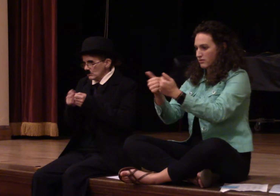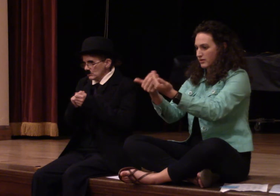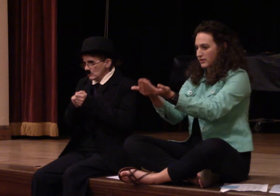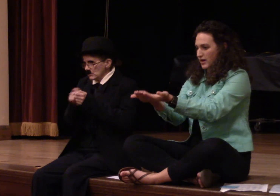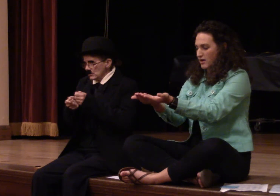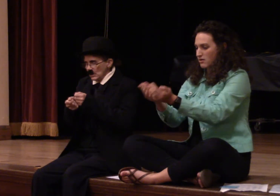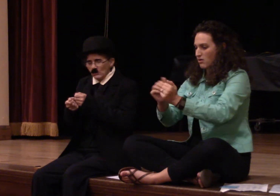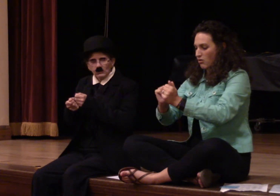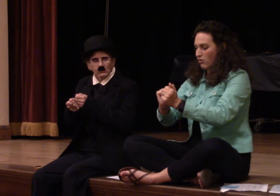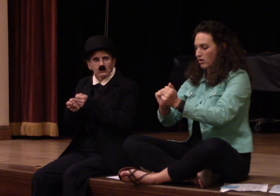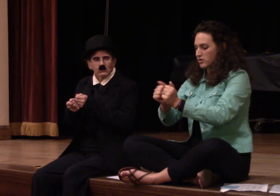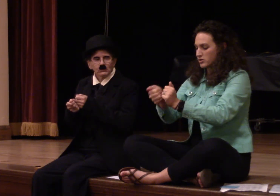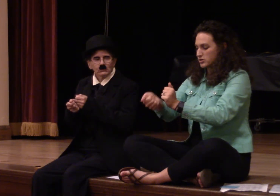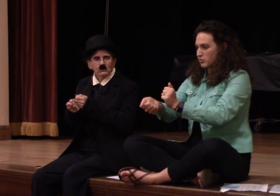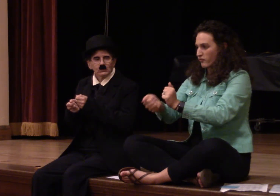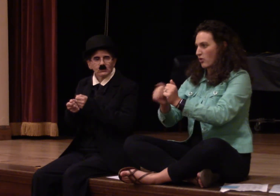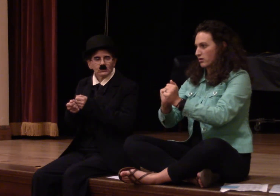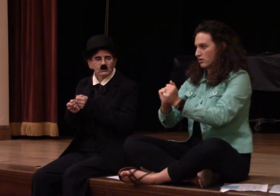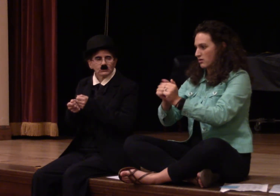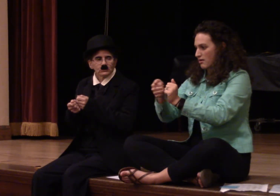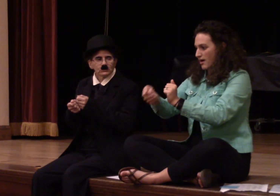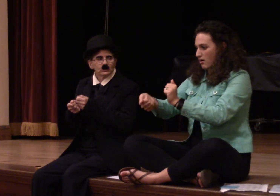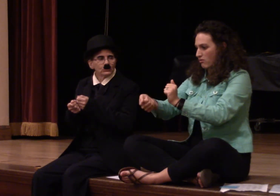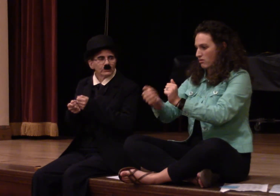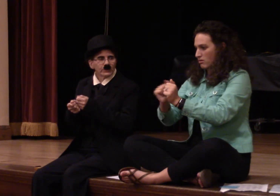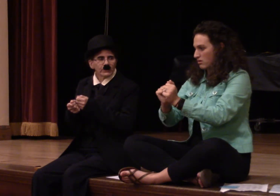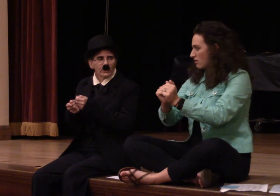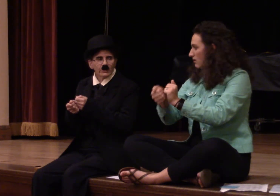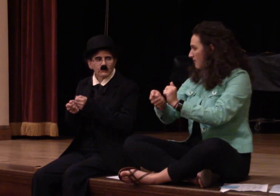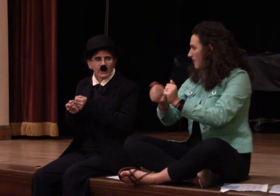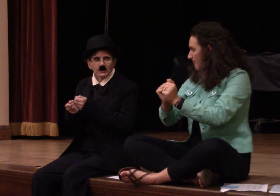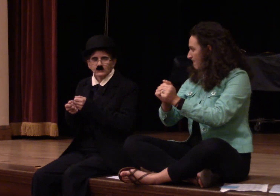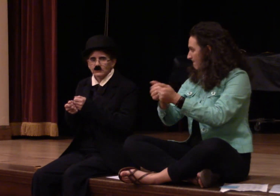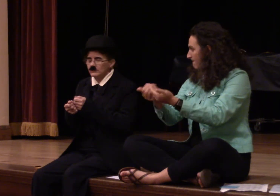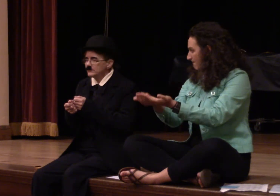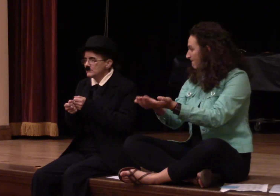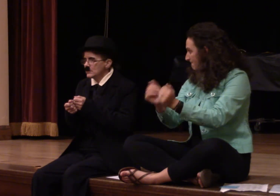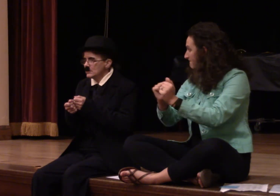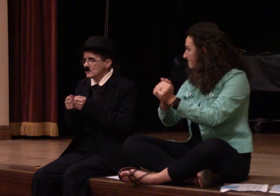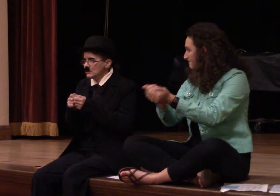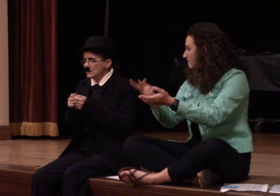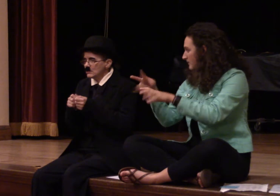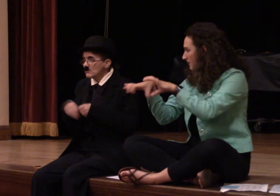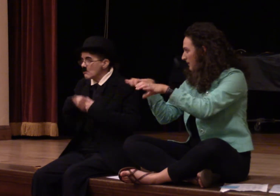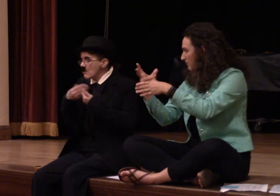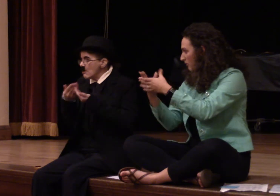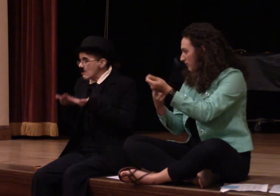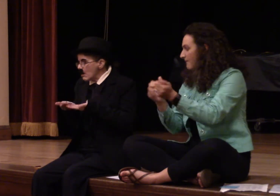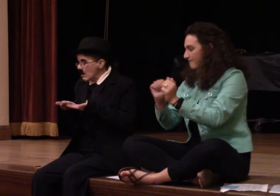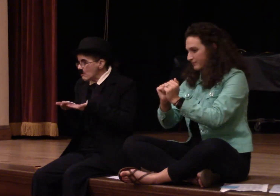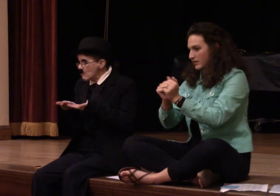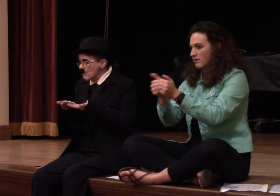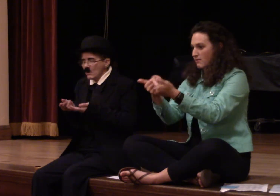like that, or you can bring one. How. Mm-hmm. Yep, I did both. Yep,